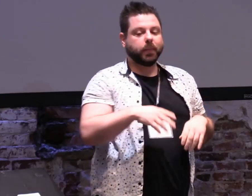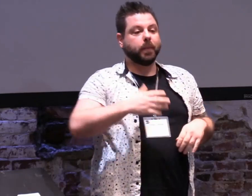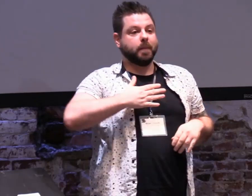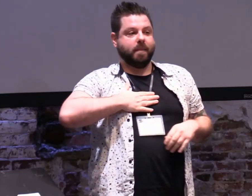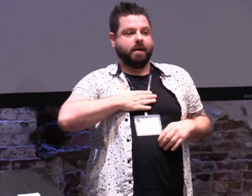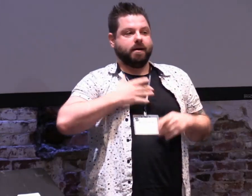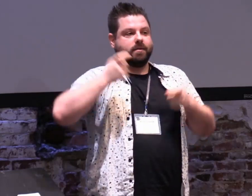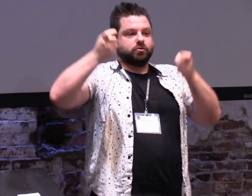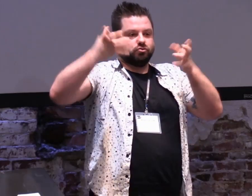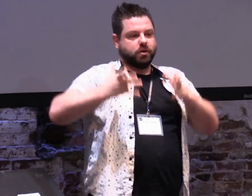growing.